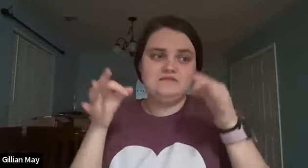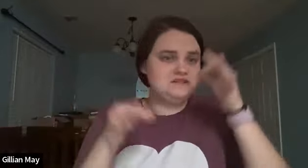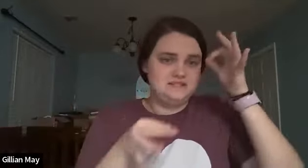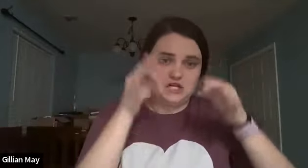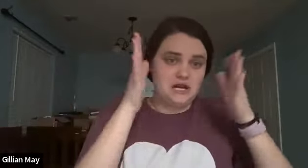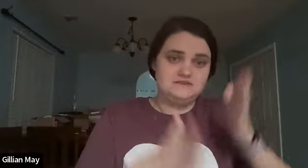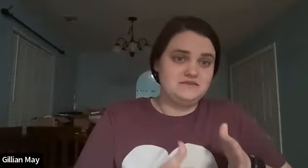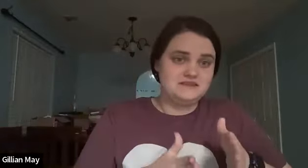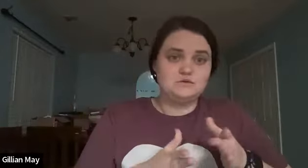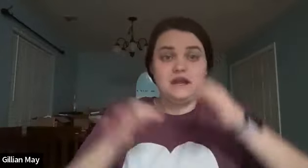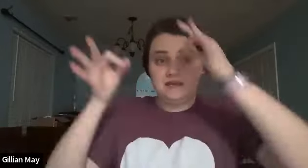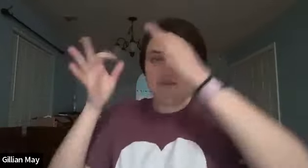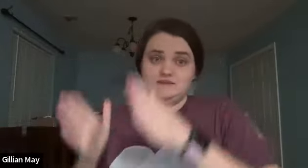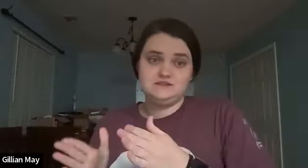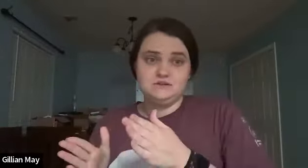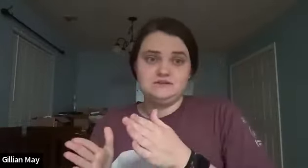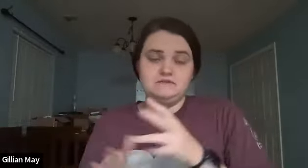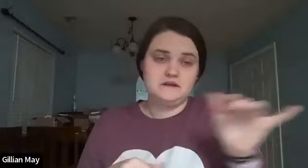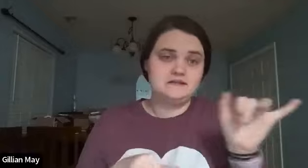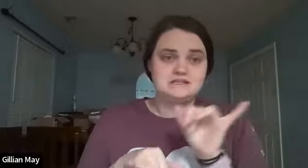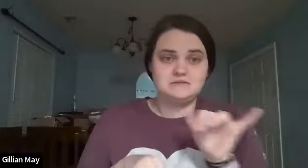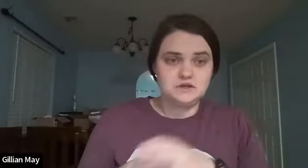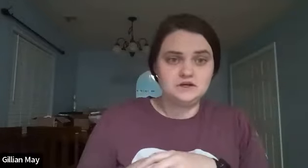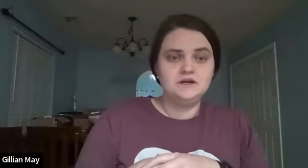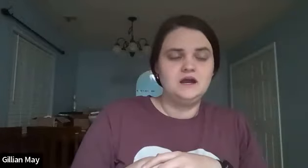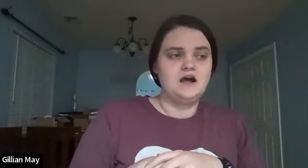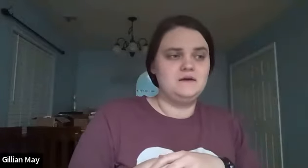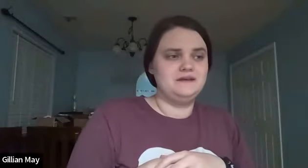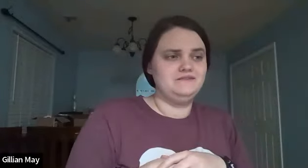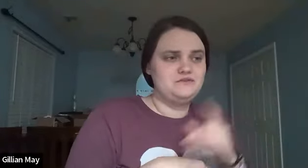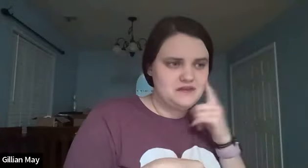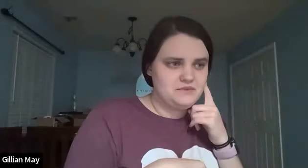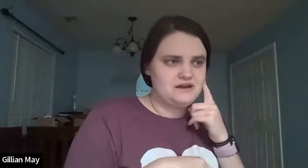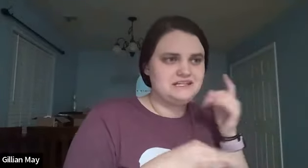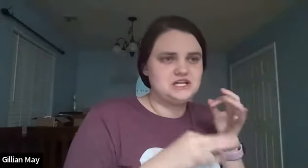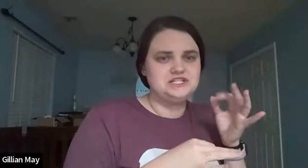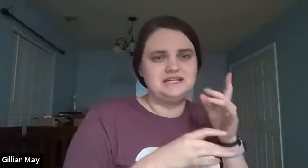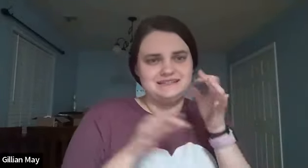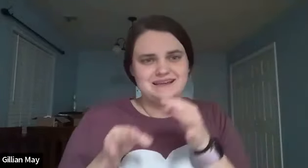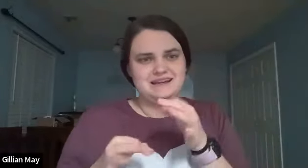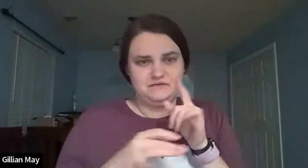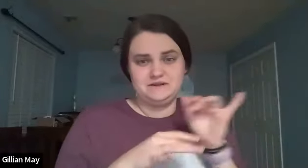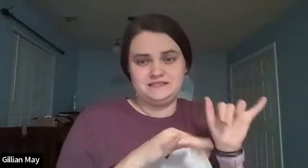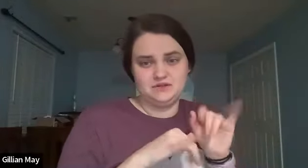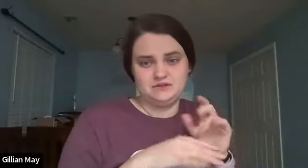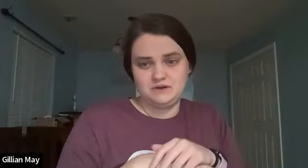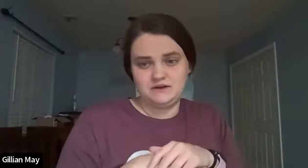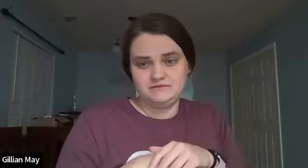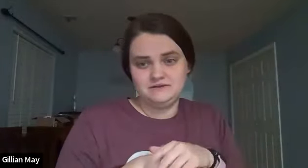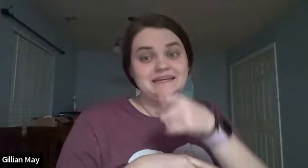done this one and I've done this one. They're very similar. And if you think about it, judging and deciding are very similar as well.